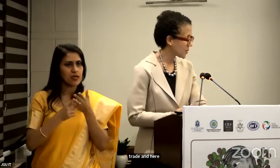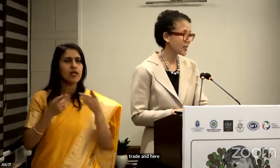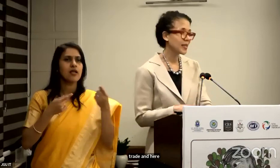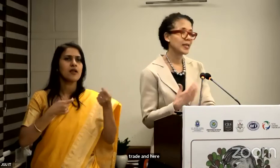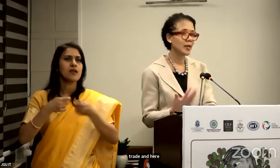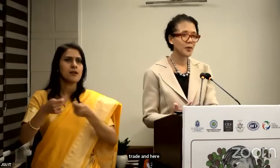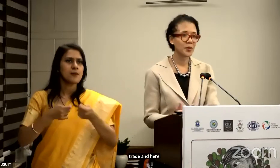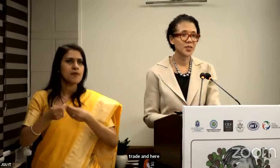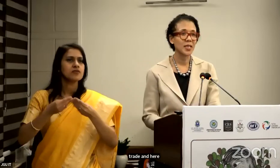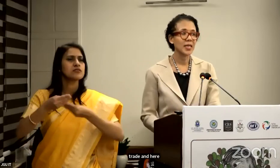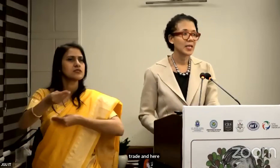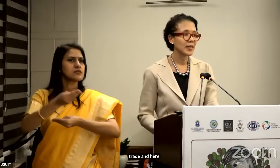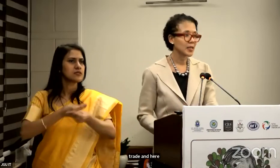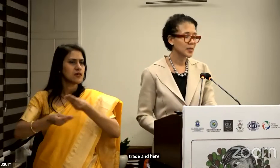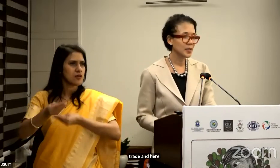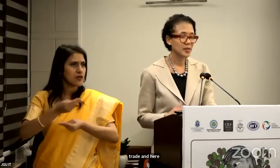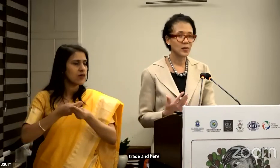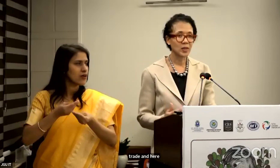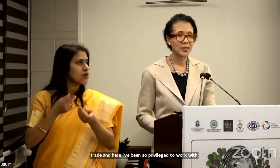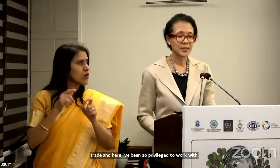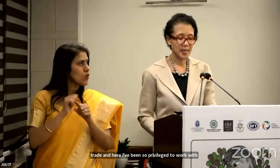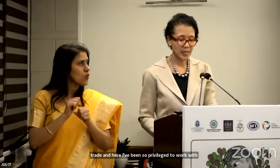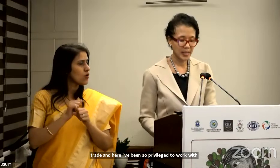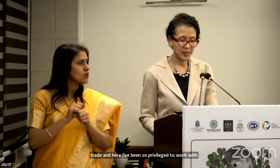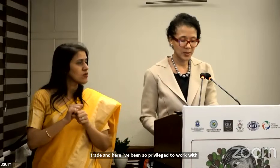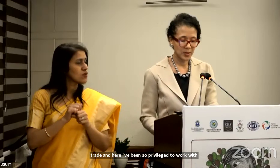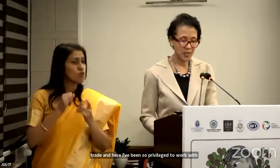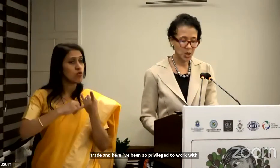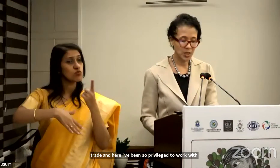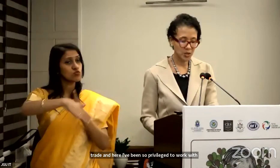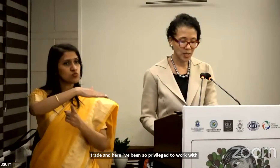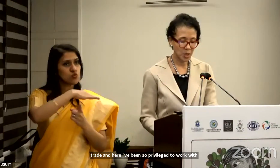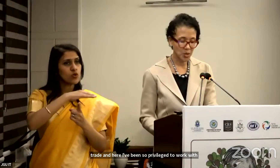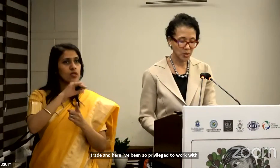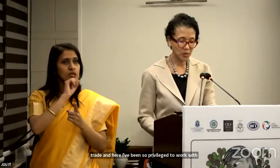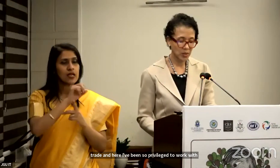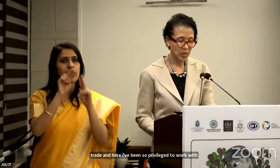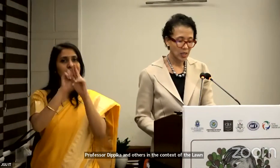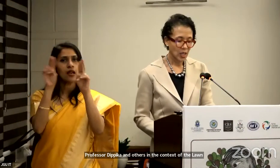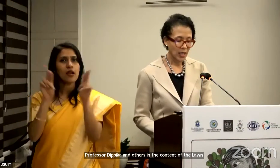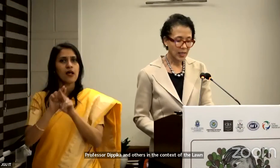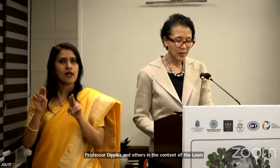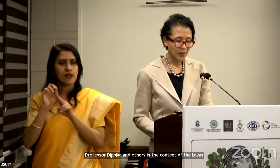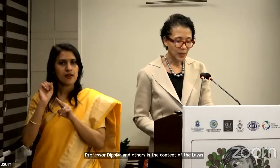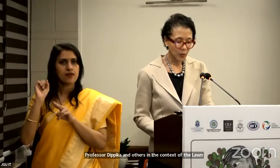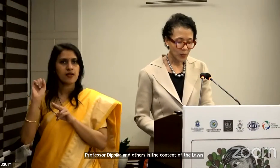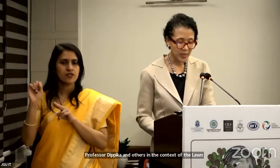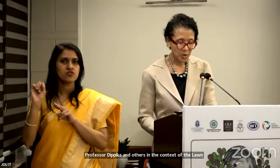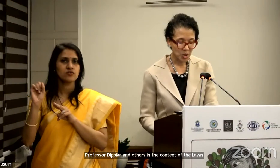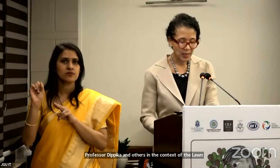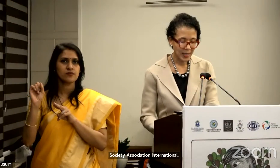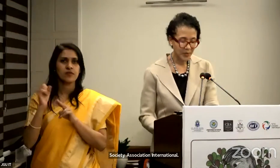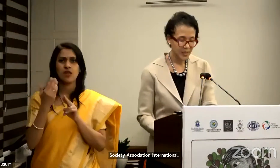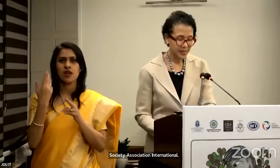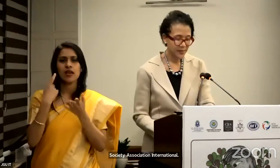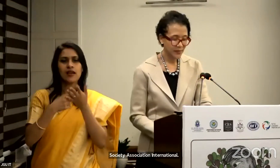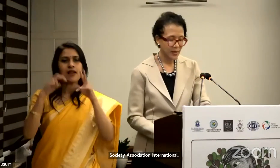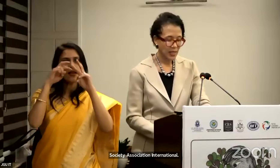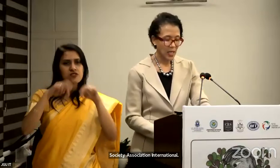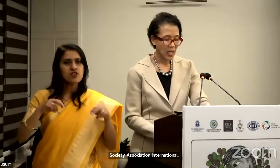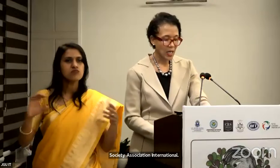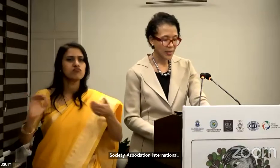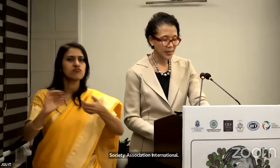Professor Deepika and others in the context of the Law and Society Association International Research